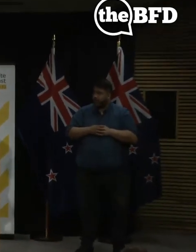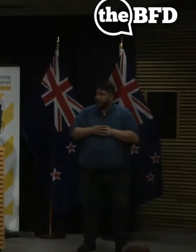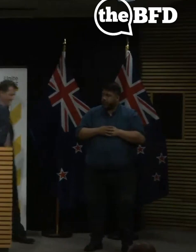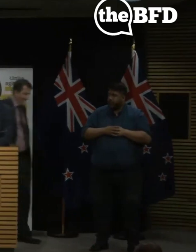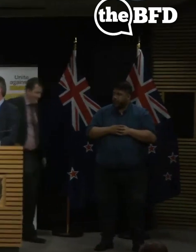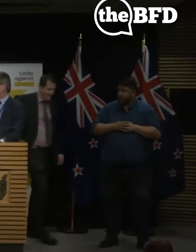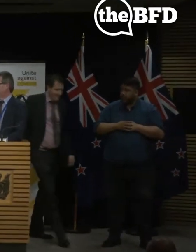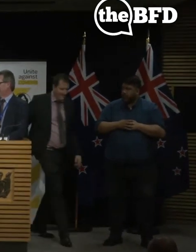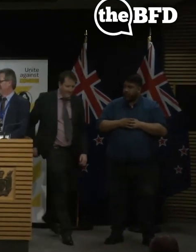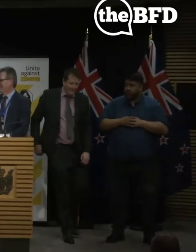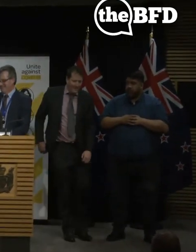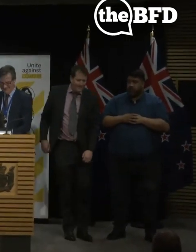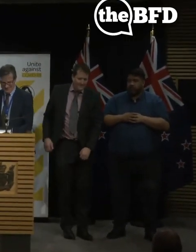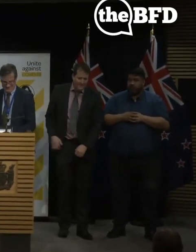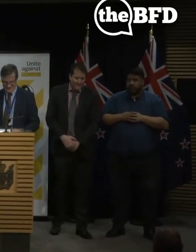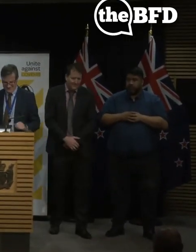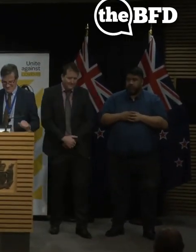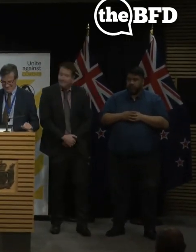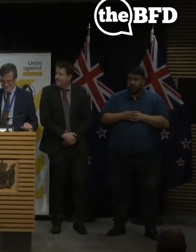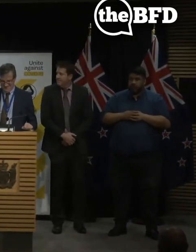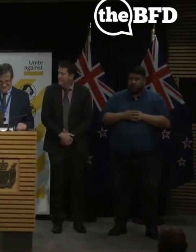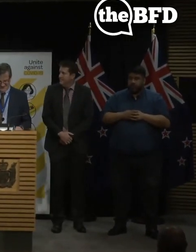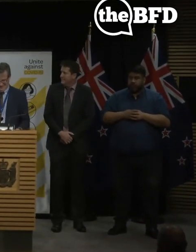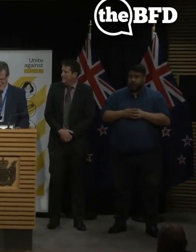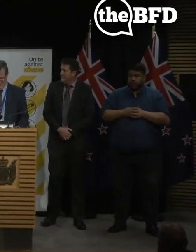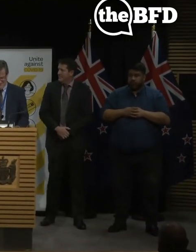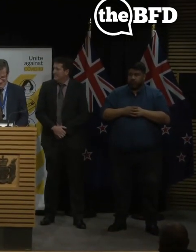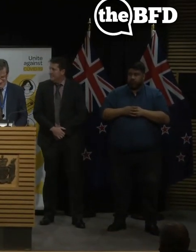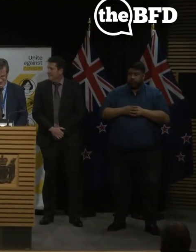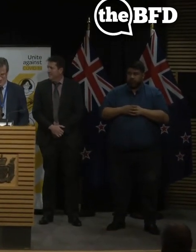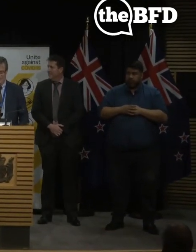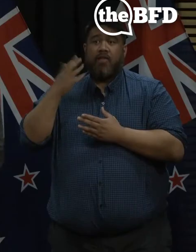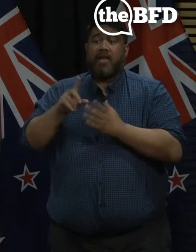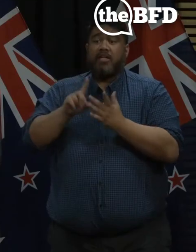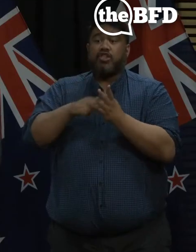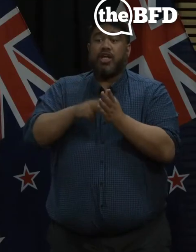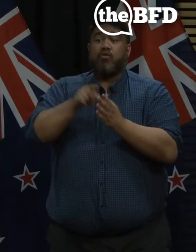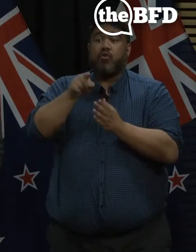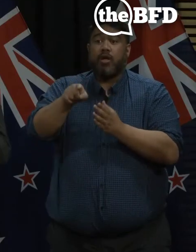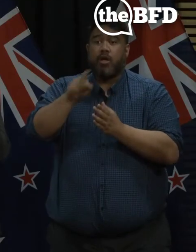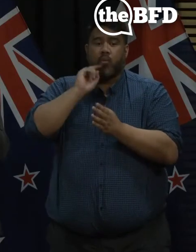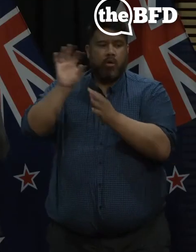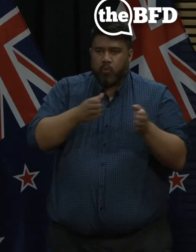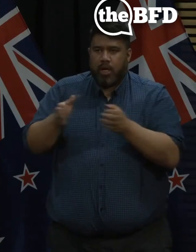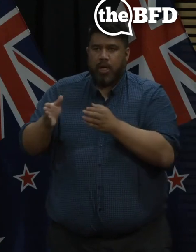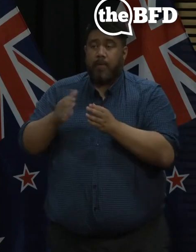I'll moderate on behalf of the team here just to assist today. So, sorry, Tova. Yeah.